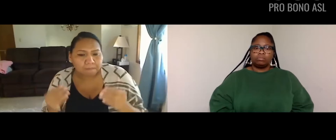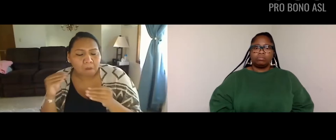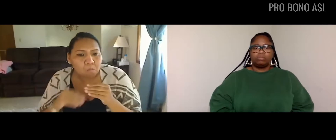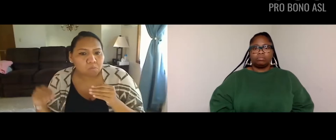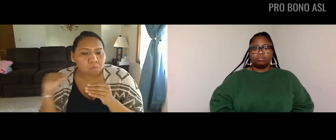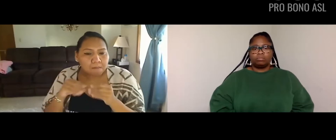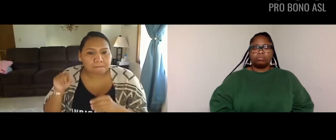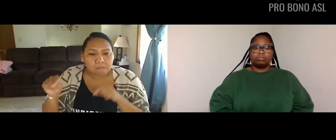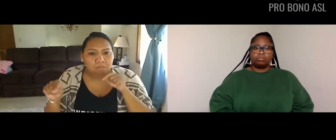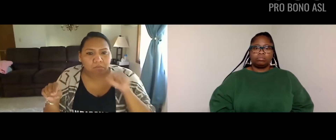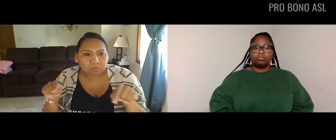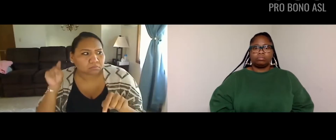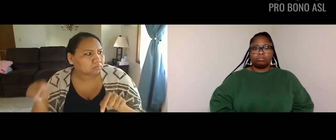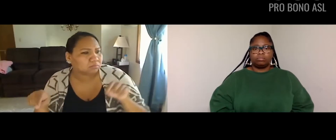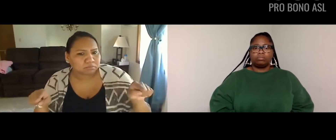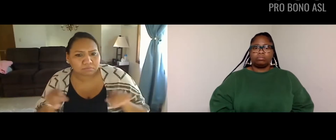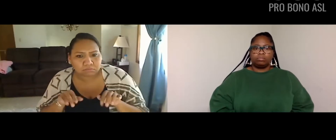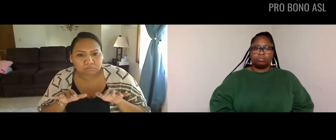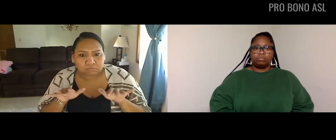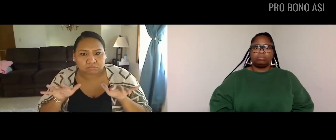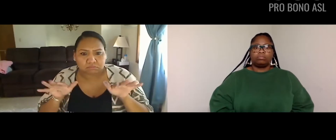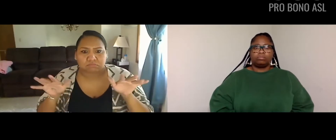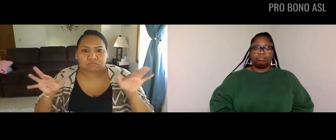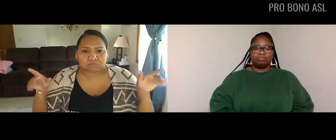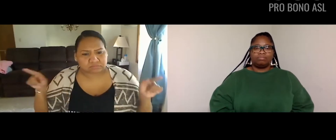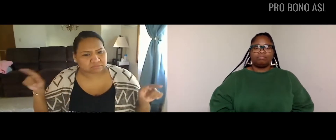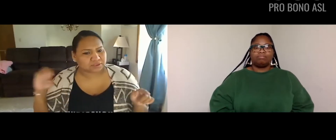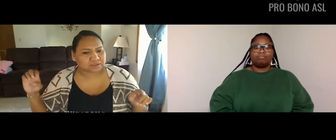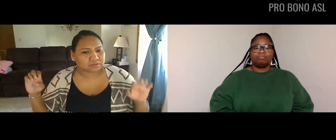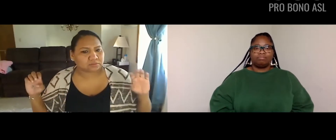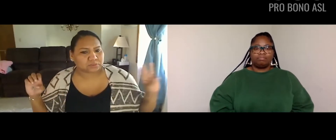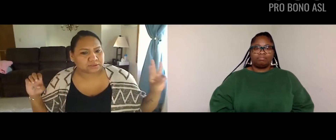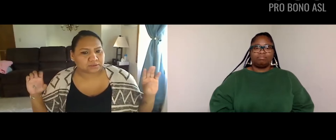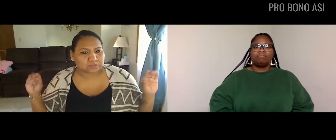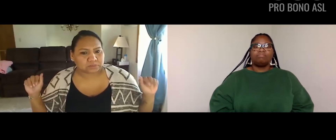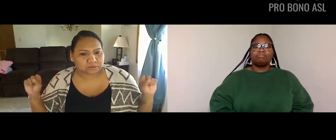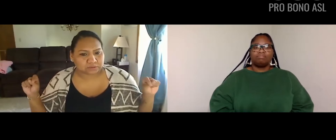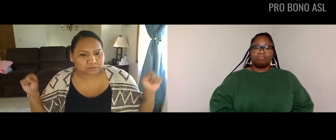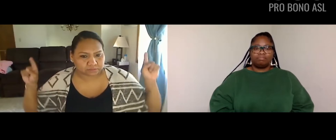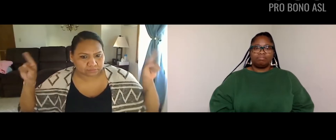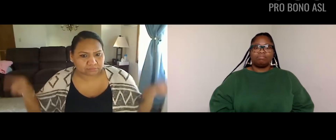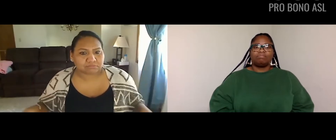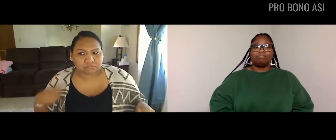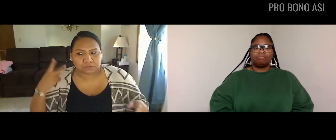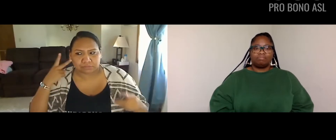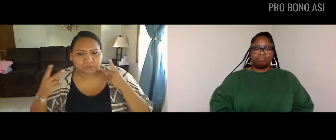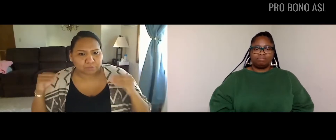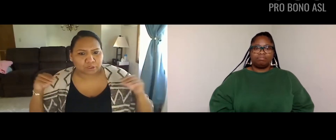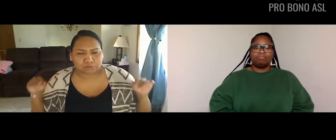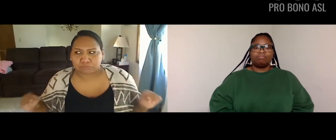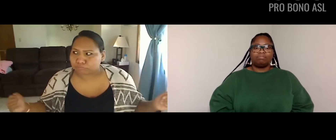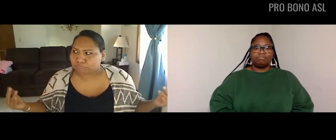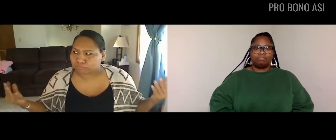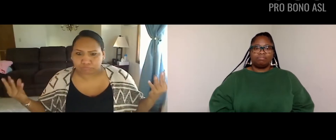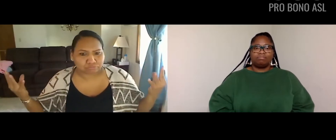or 4 years ago, I started to see more and more interpreters of color pop up. But that is mostly on the East and